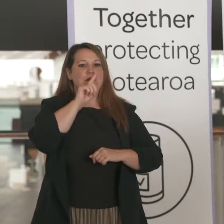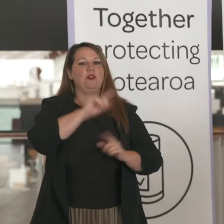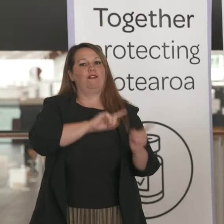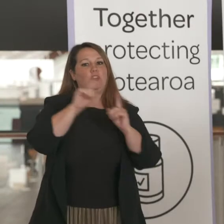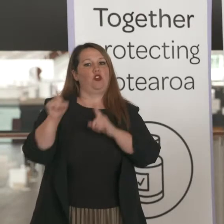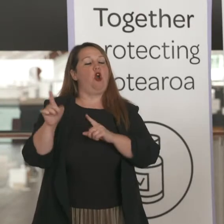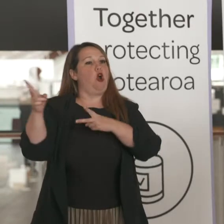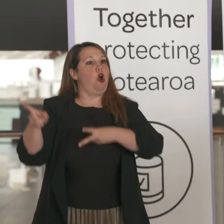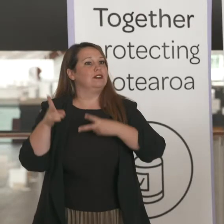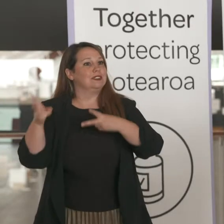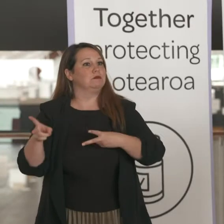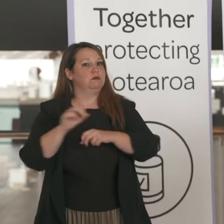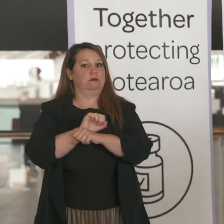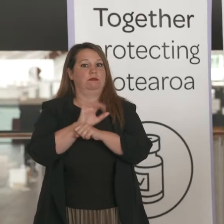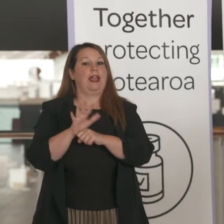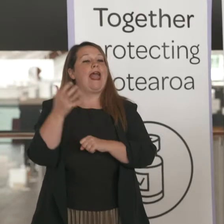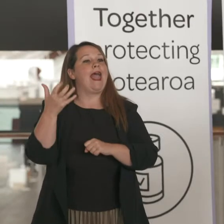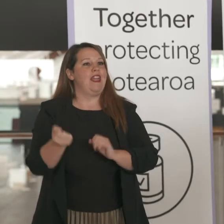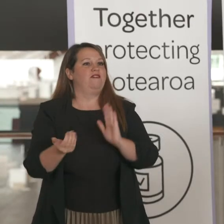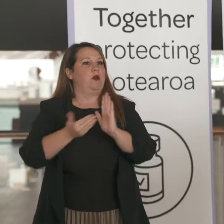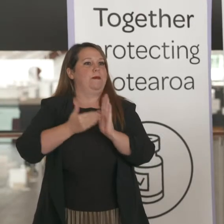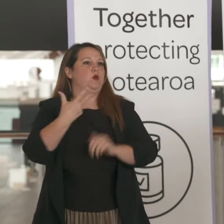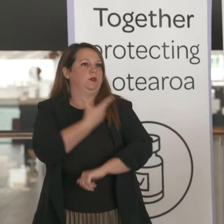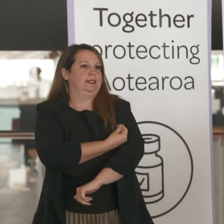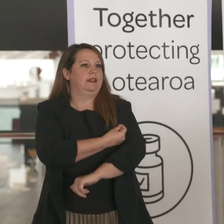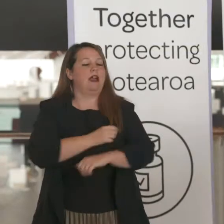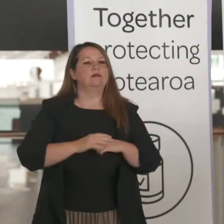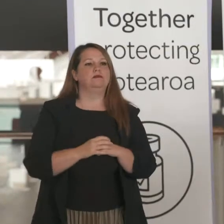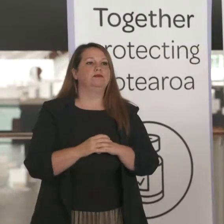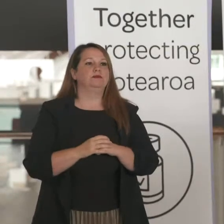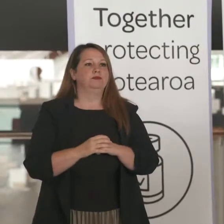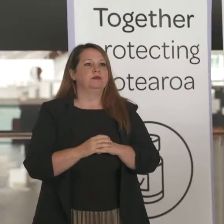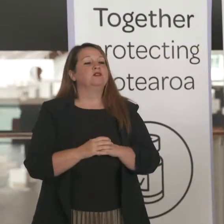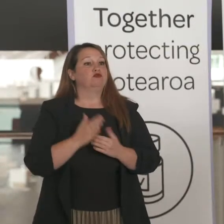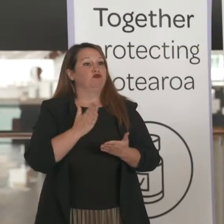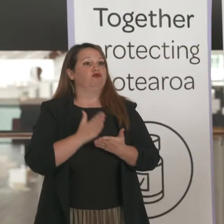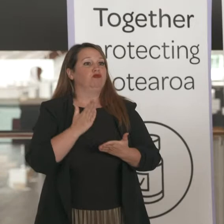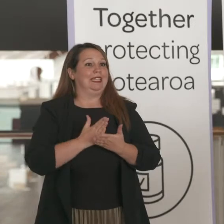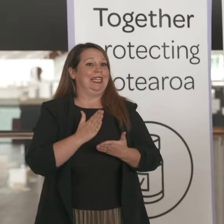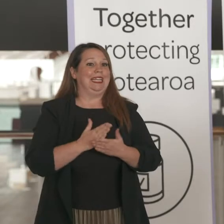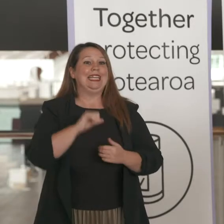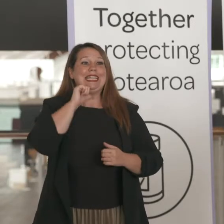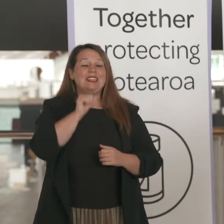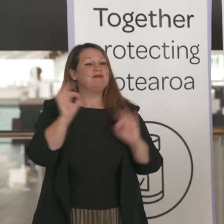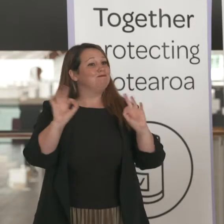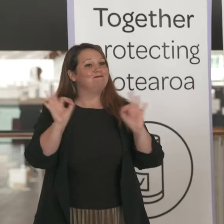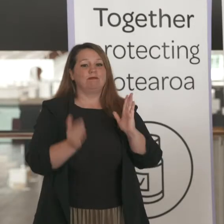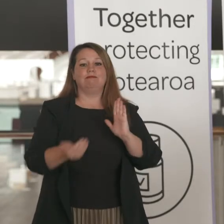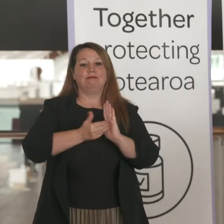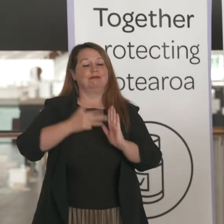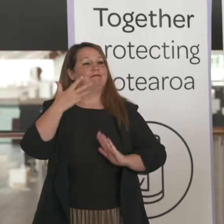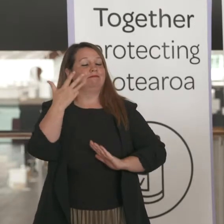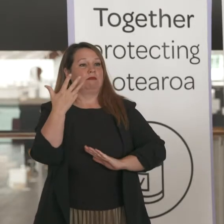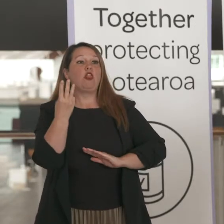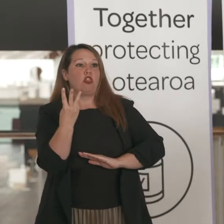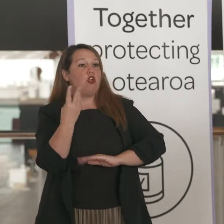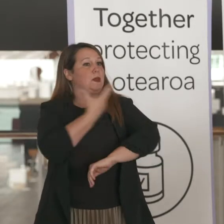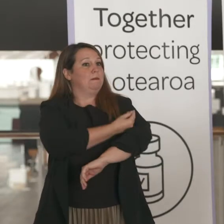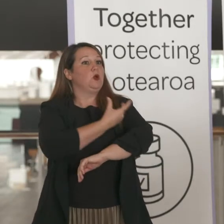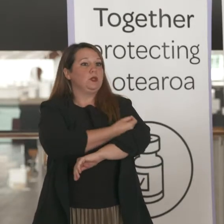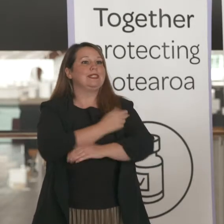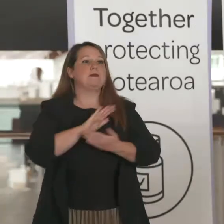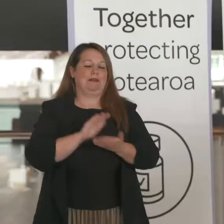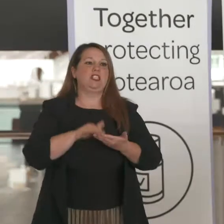booster. You are 9 times less likely to end up in hospital if you have had your